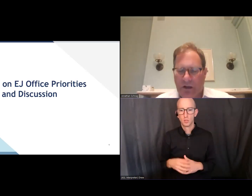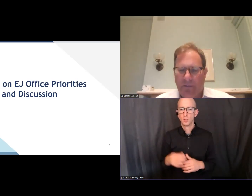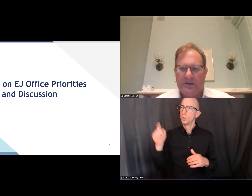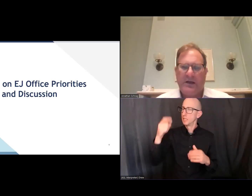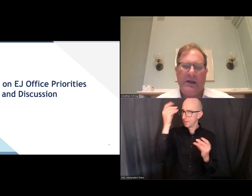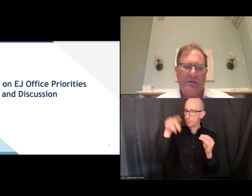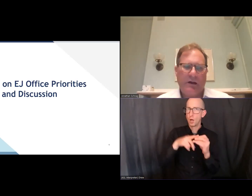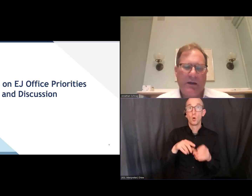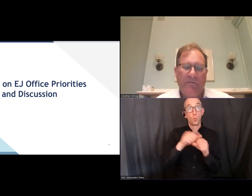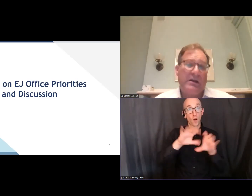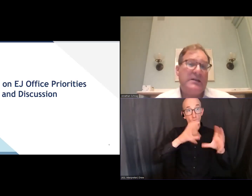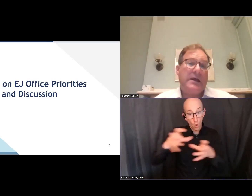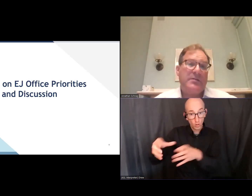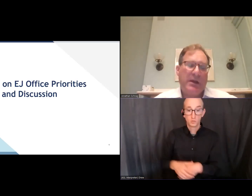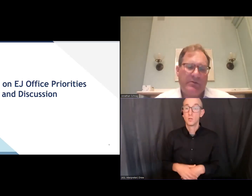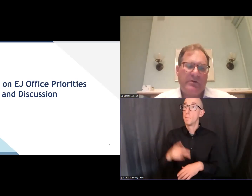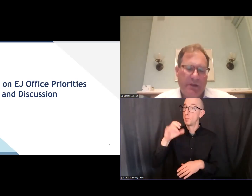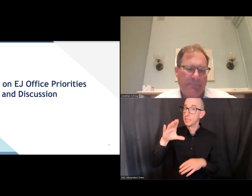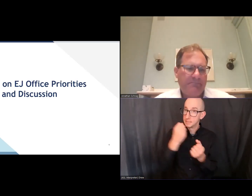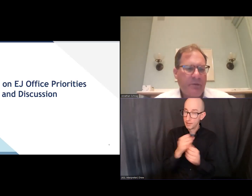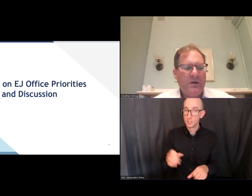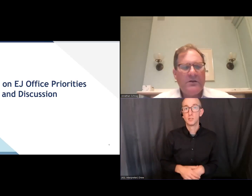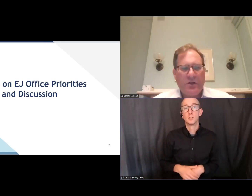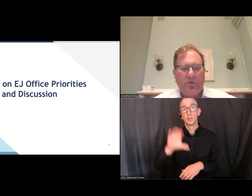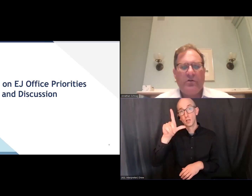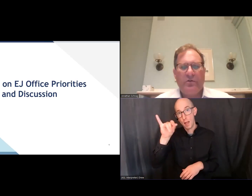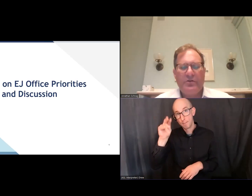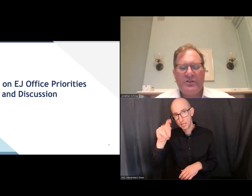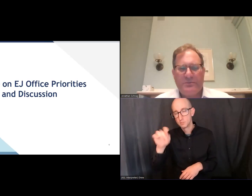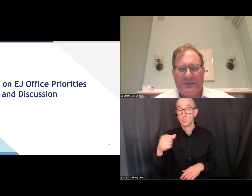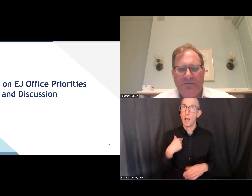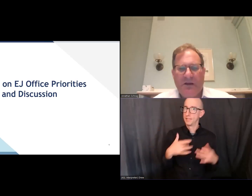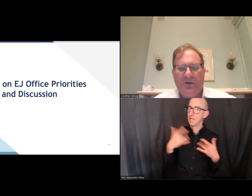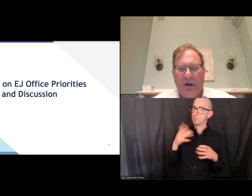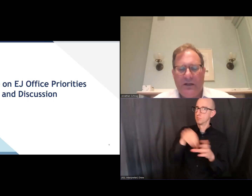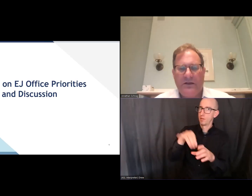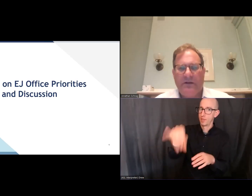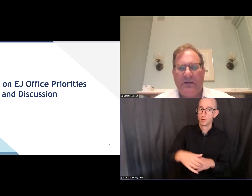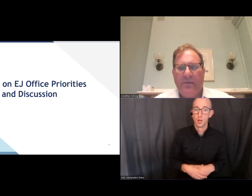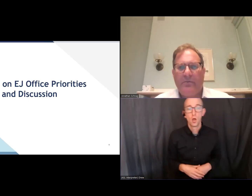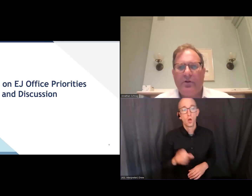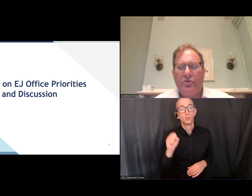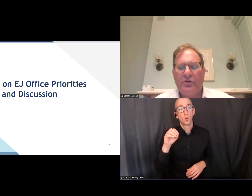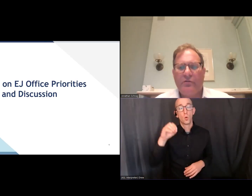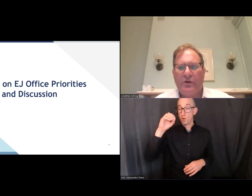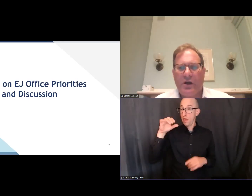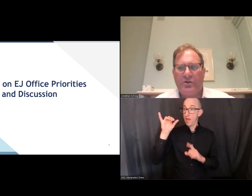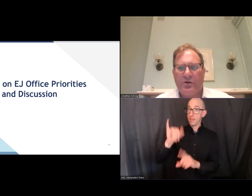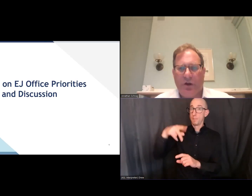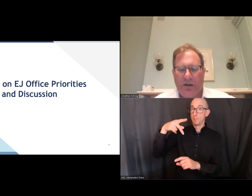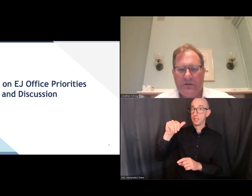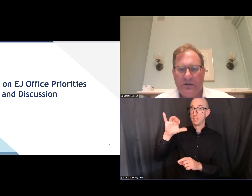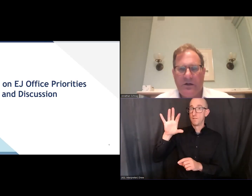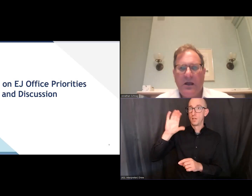as climate, and I'm very excited to be able to do that. So the specific grant is the Climate Pollution